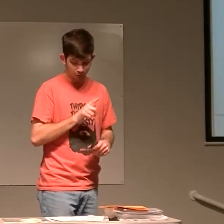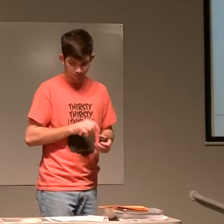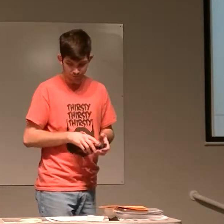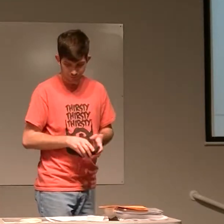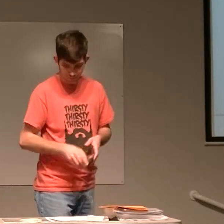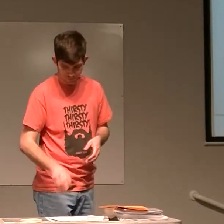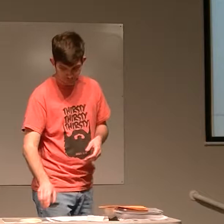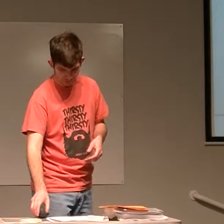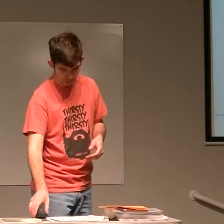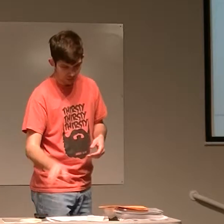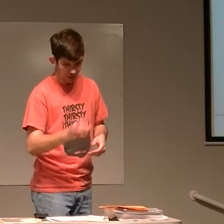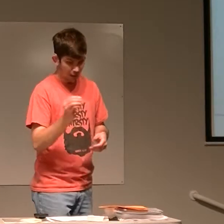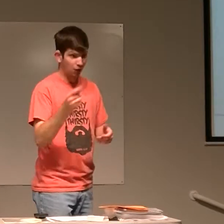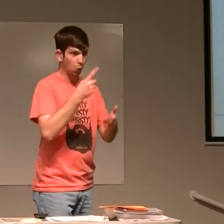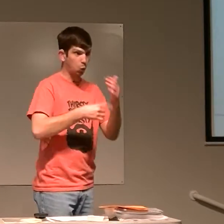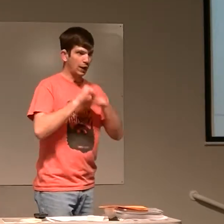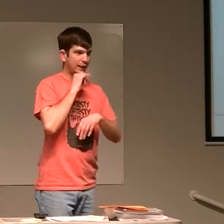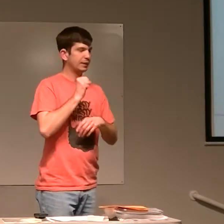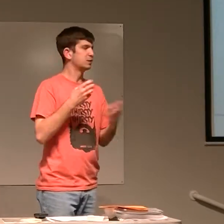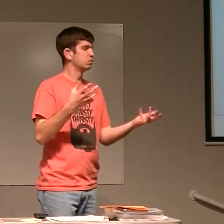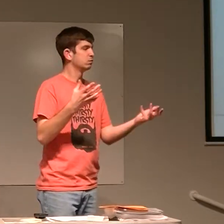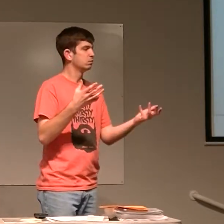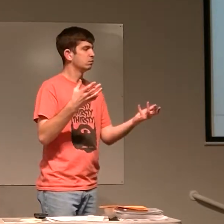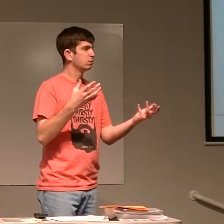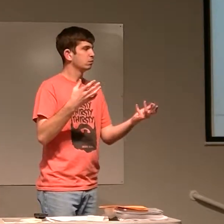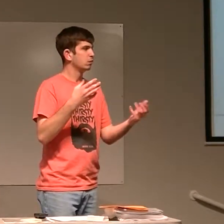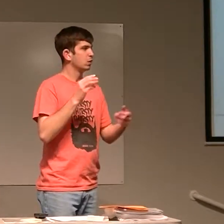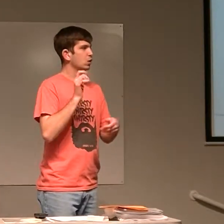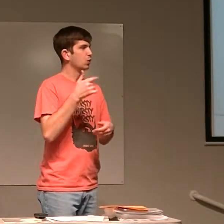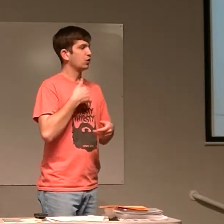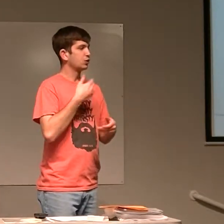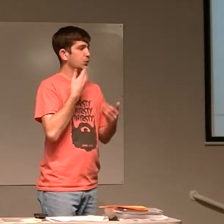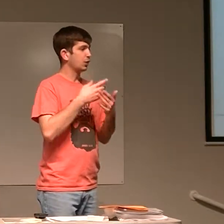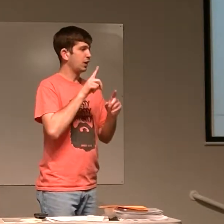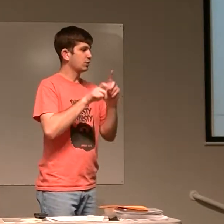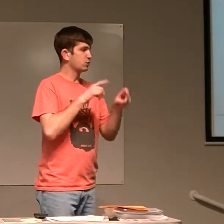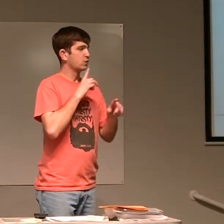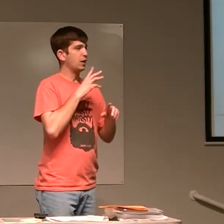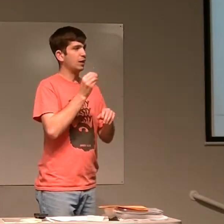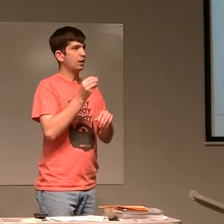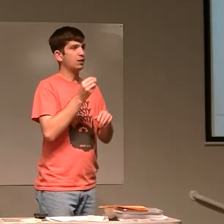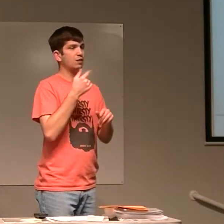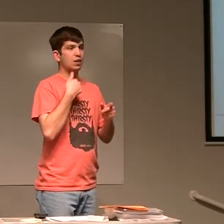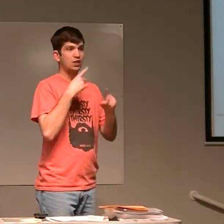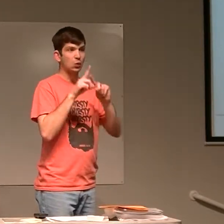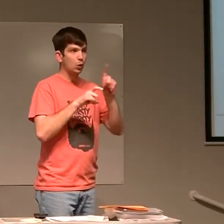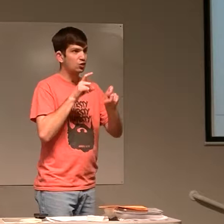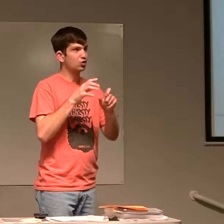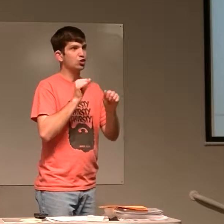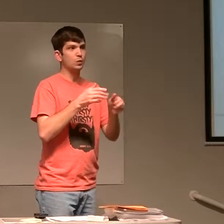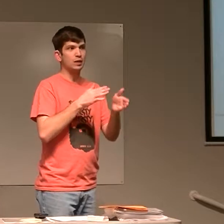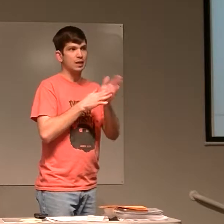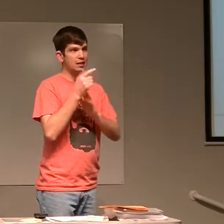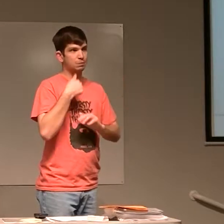Well, and what it is. Well, there's some good answers, and if you have any questions, you can ask me